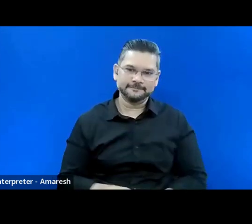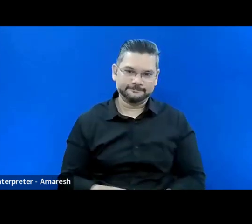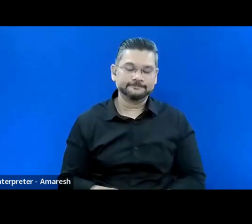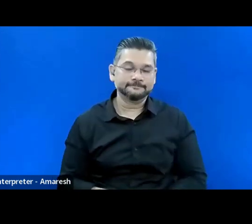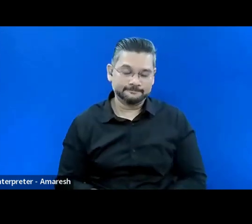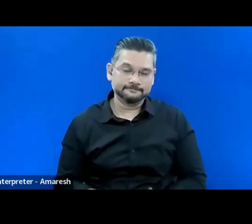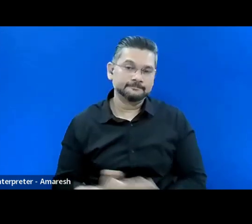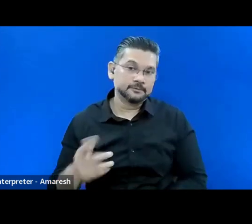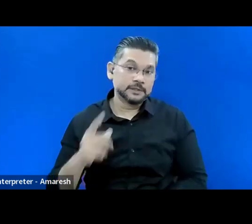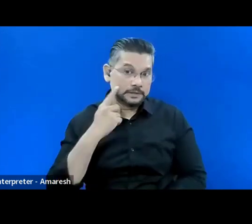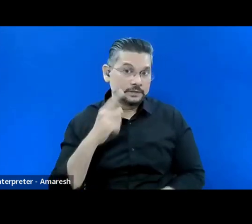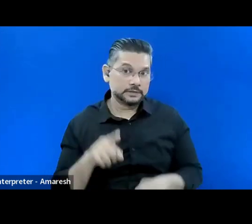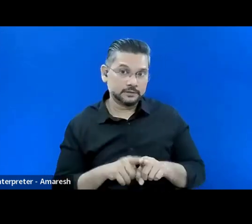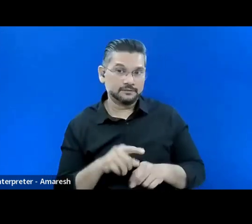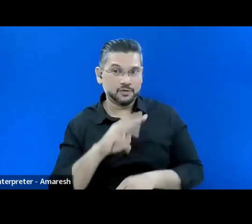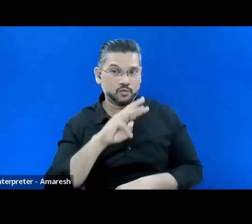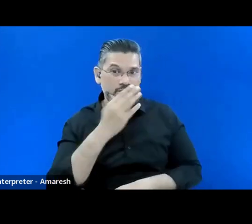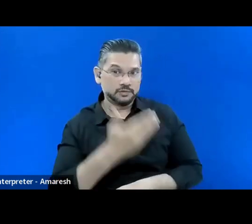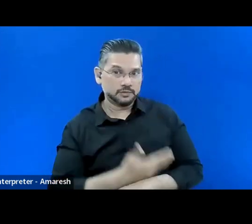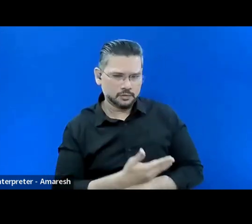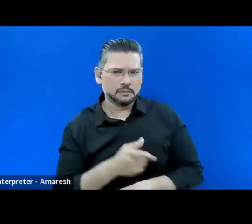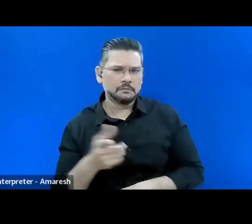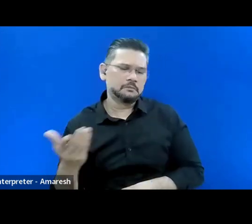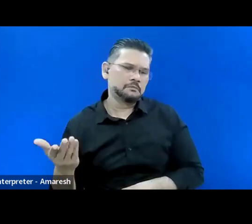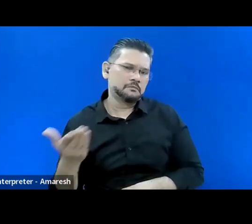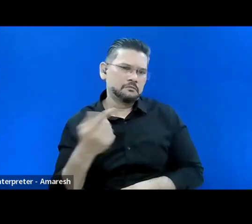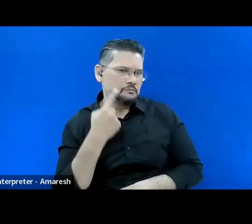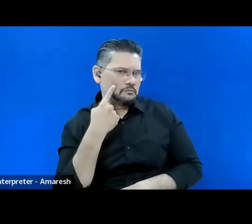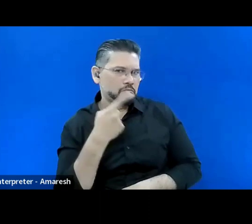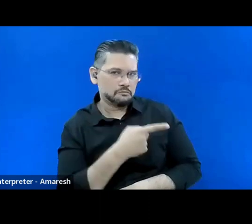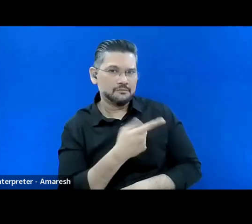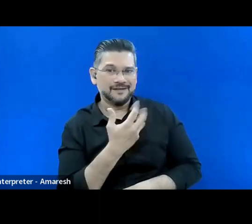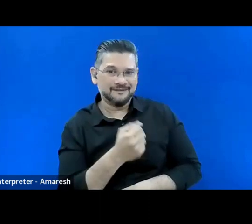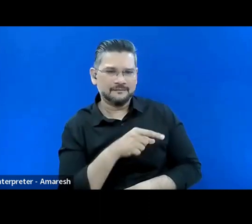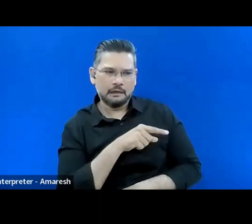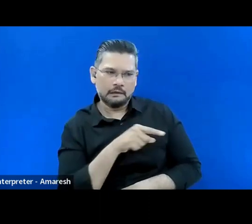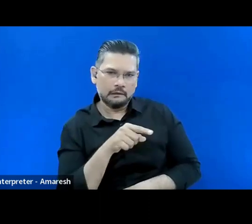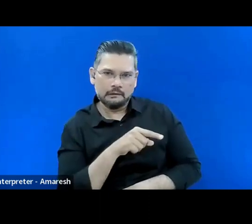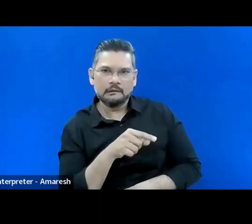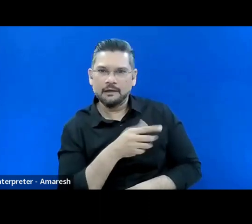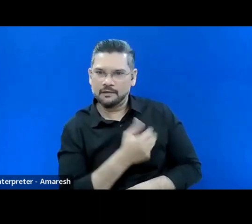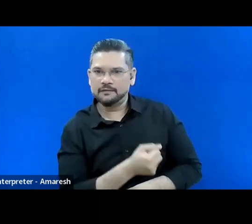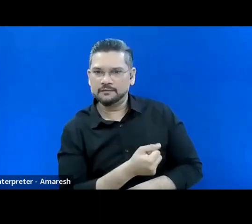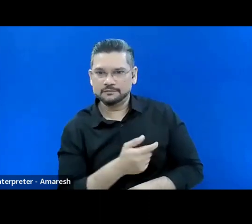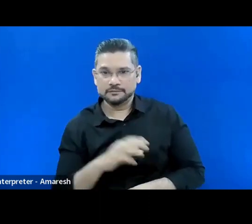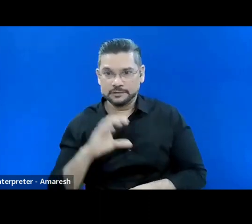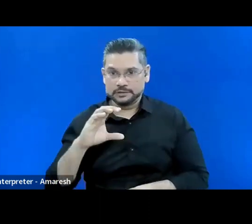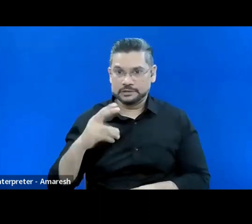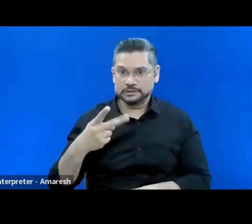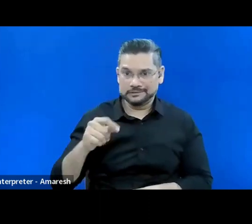visit our website. You can get our contact details from there as well if you have not found it in the chat box.